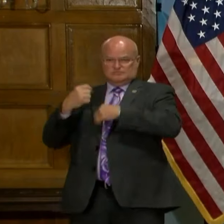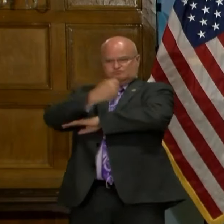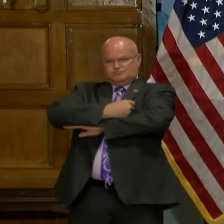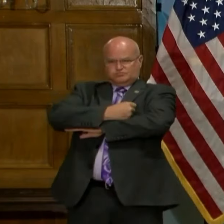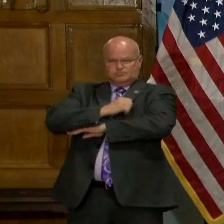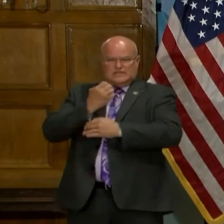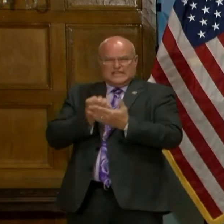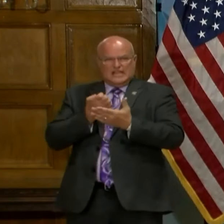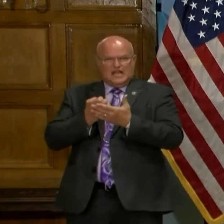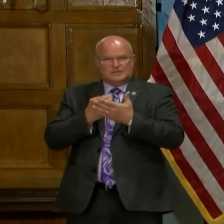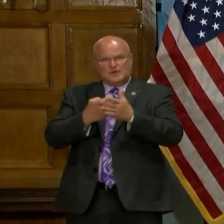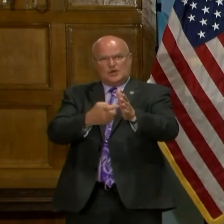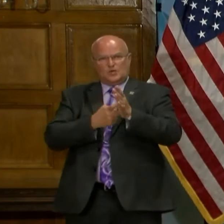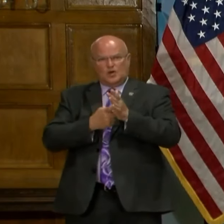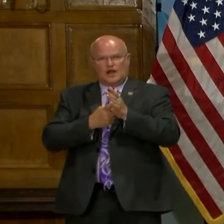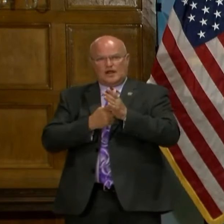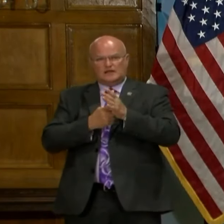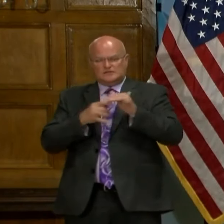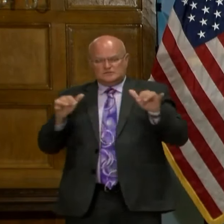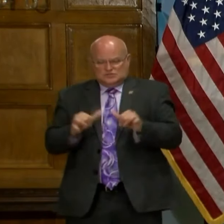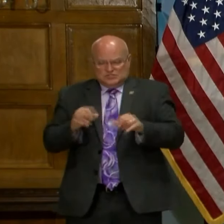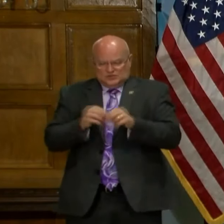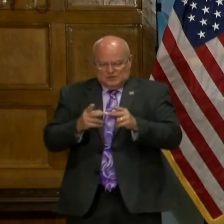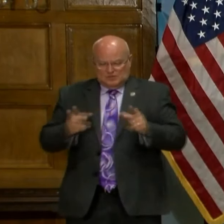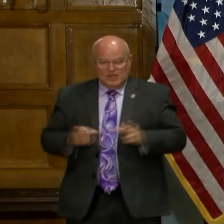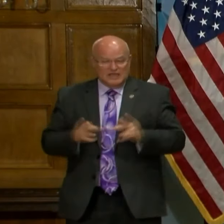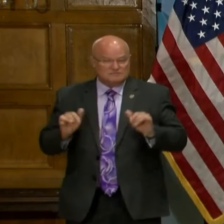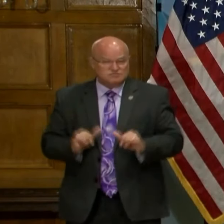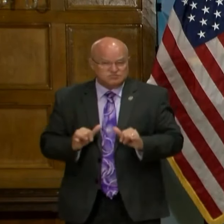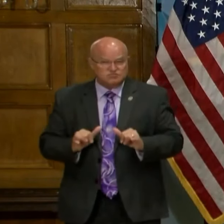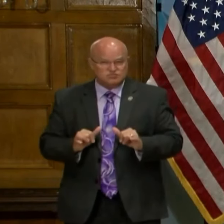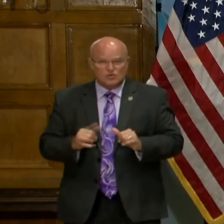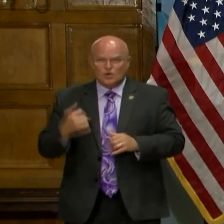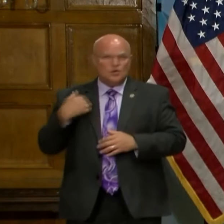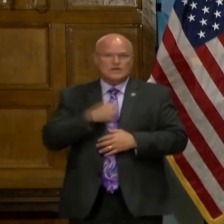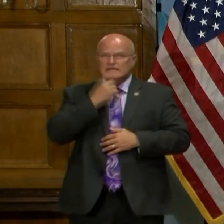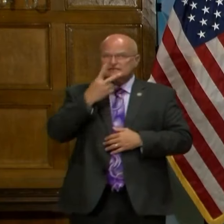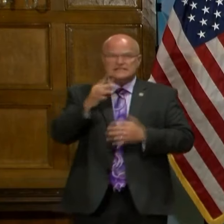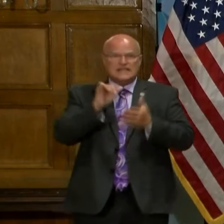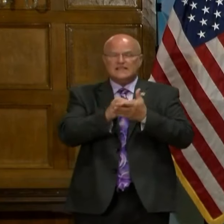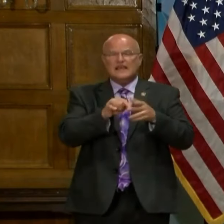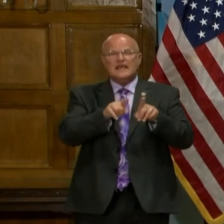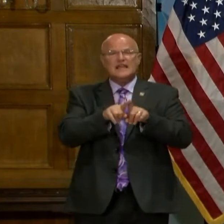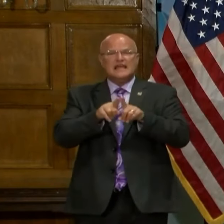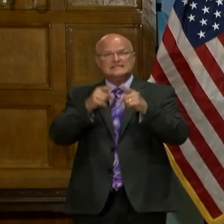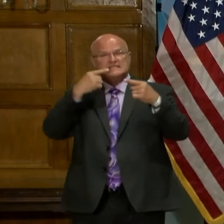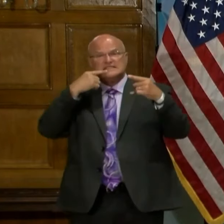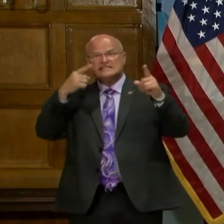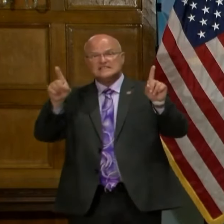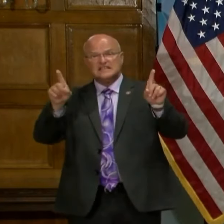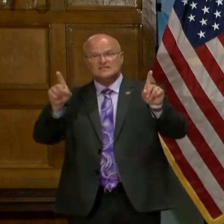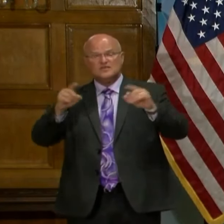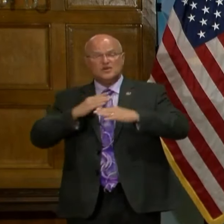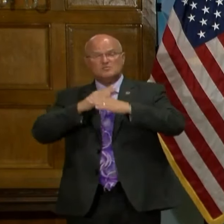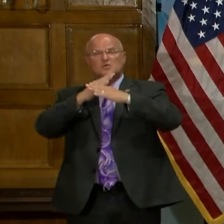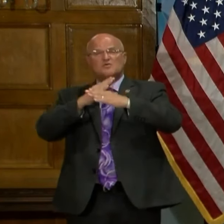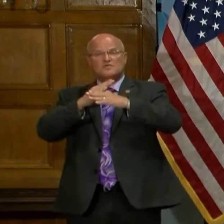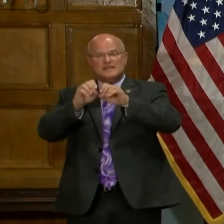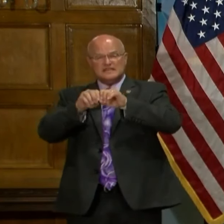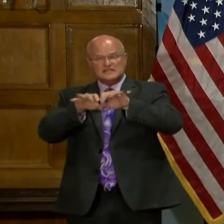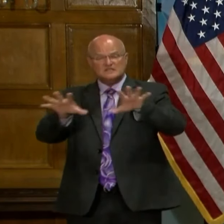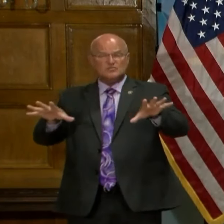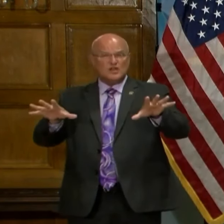our economy and require everybody to shelter in place when we did not see that as successful in preventing